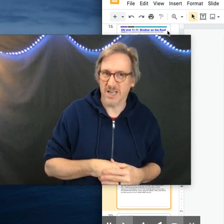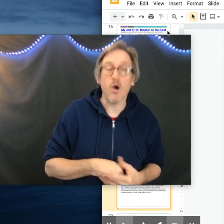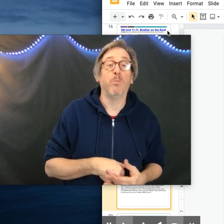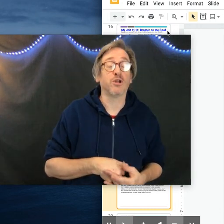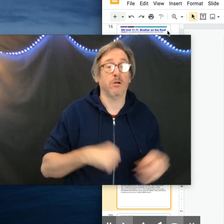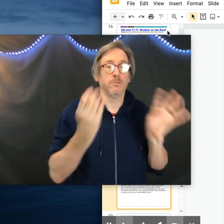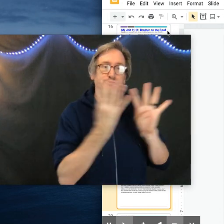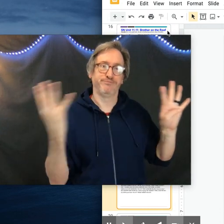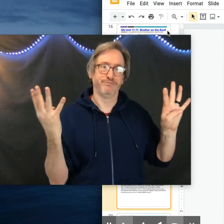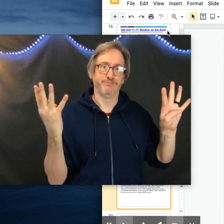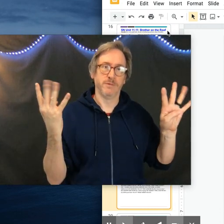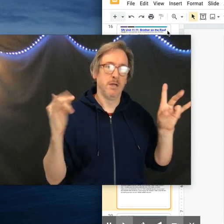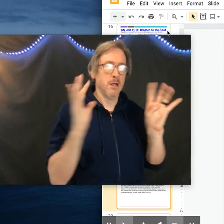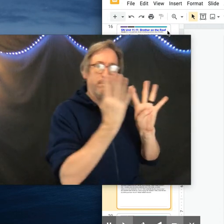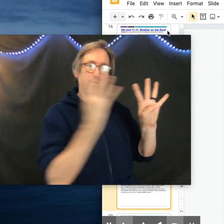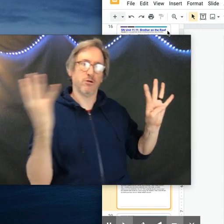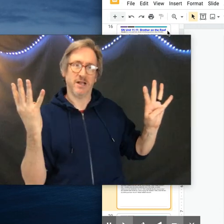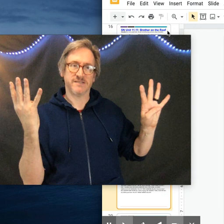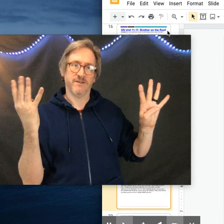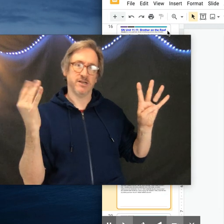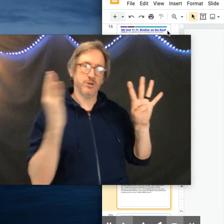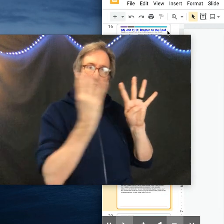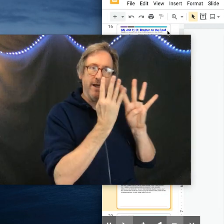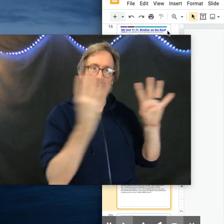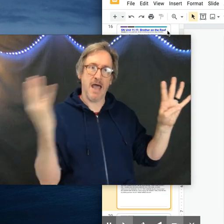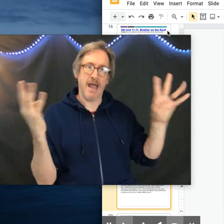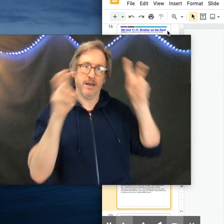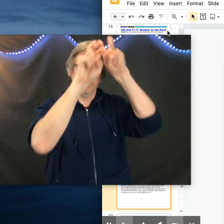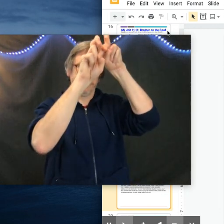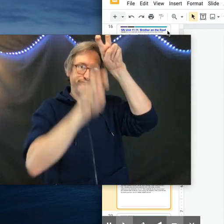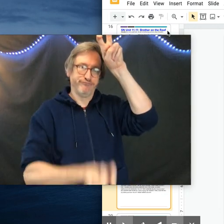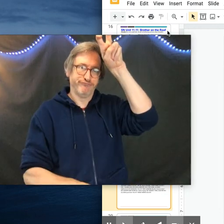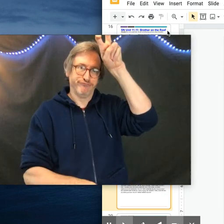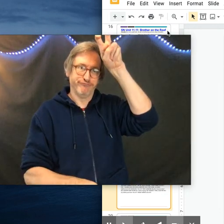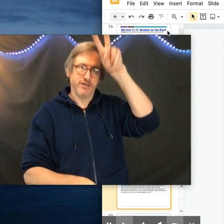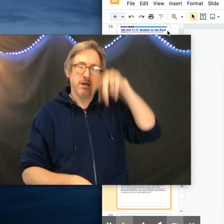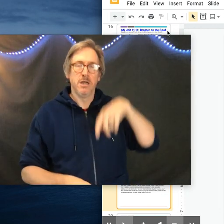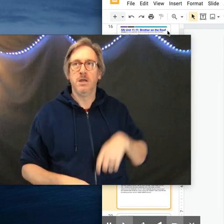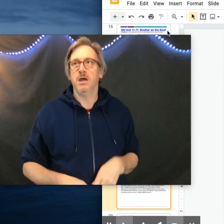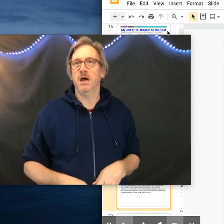always forget. Oh, plural. Plural classifiers. You show a line.